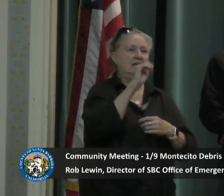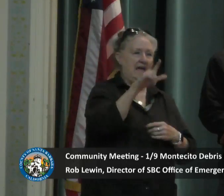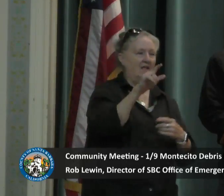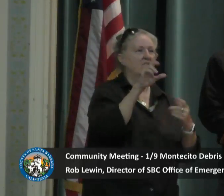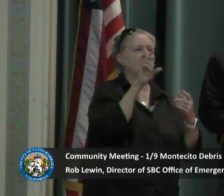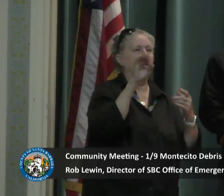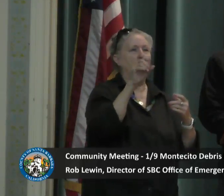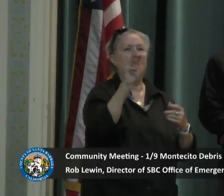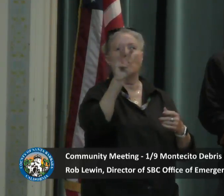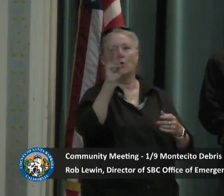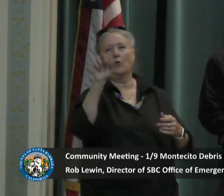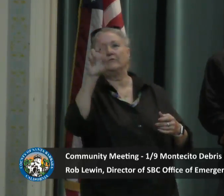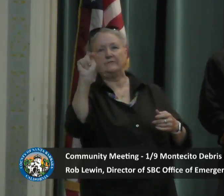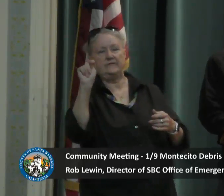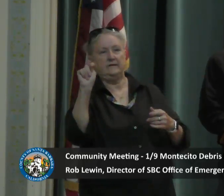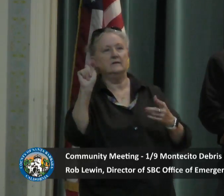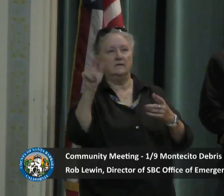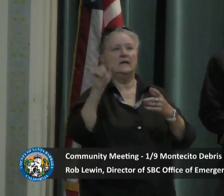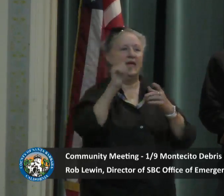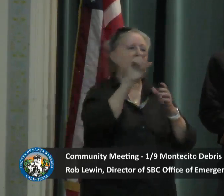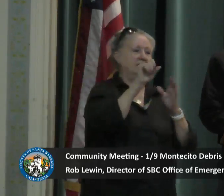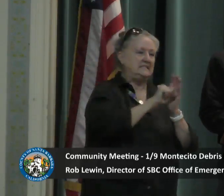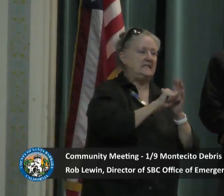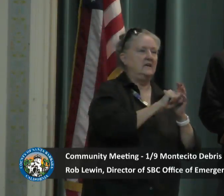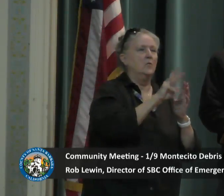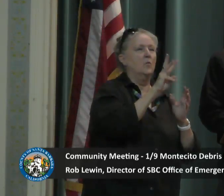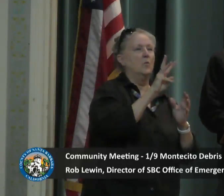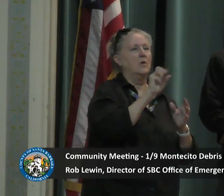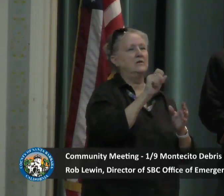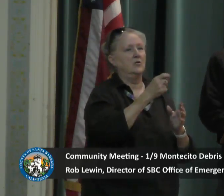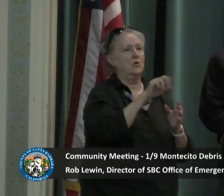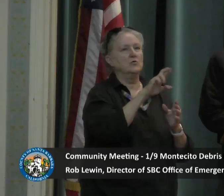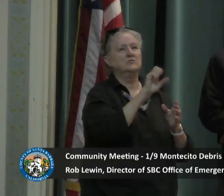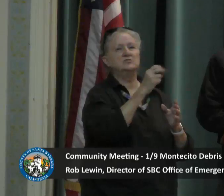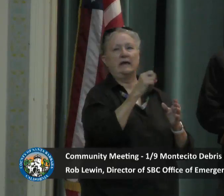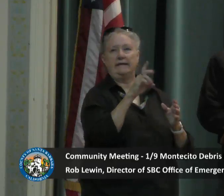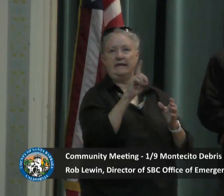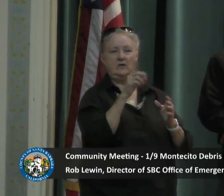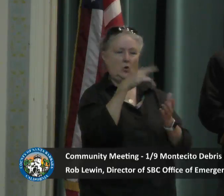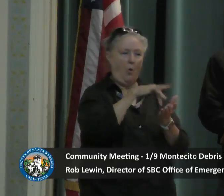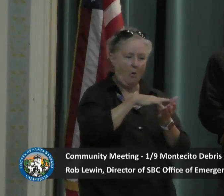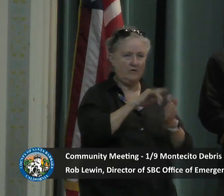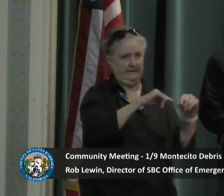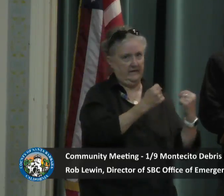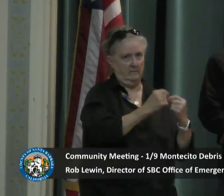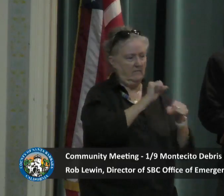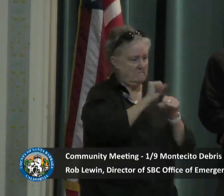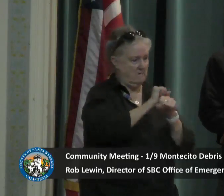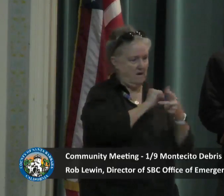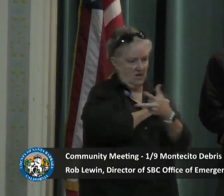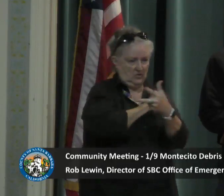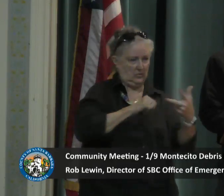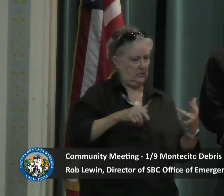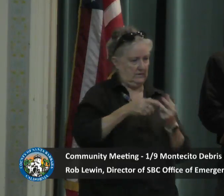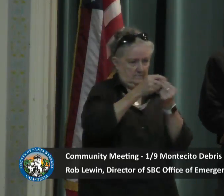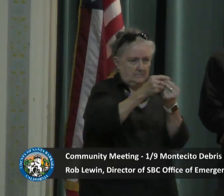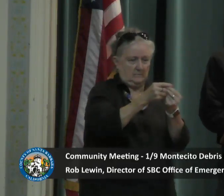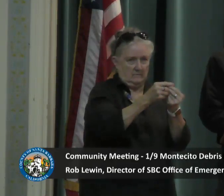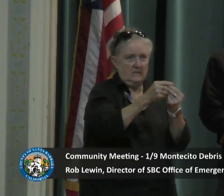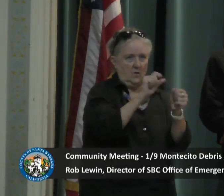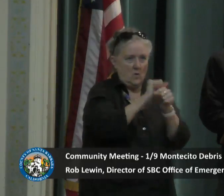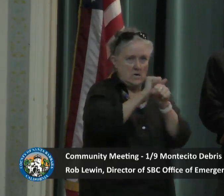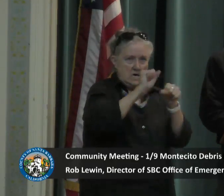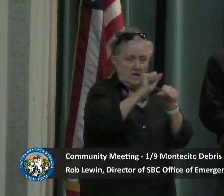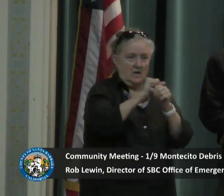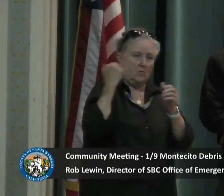WERT, and the State Watershed Corps team. These teams worked hard, and they've worked hard on this. They arrived first